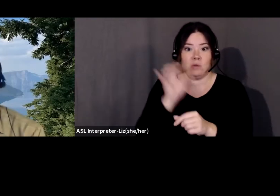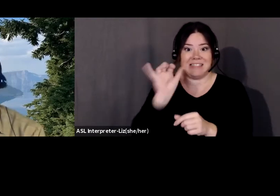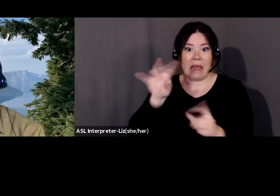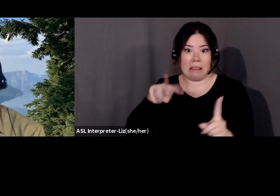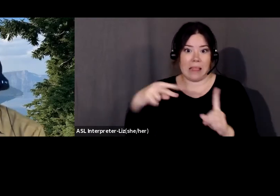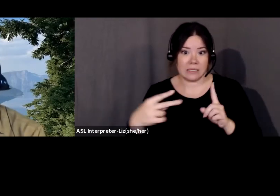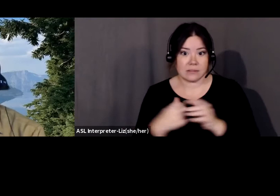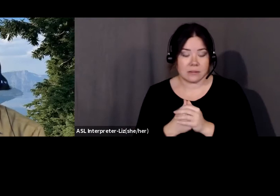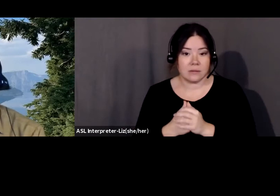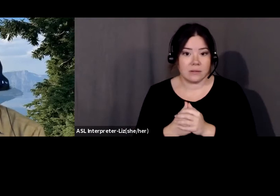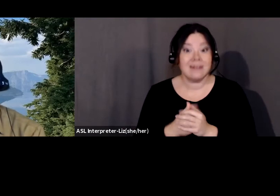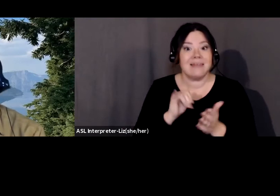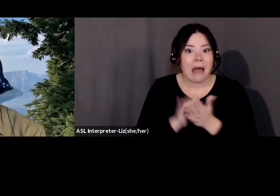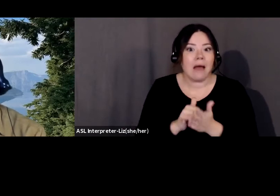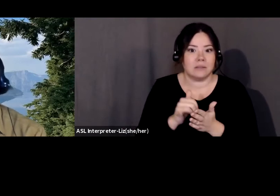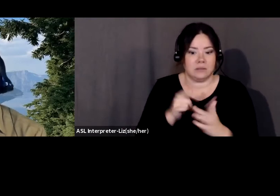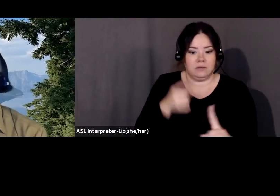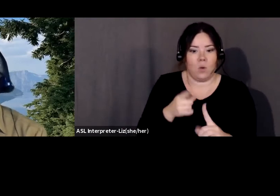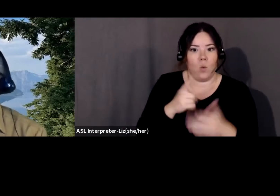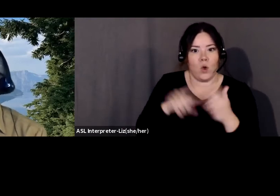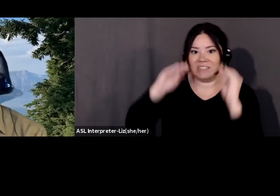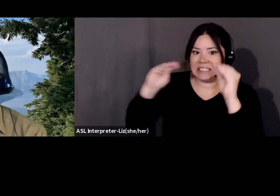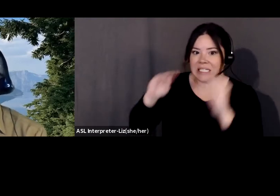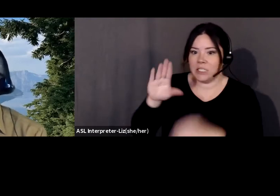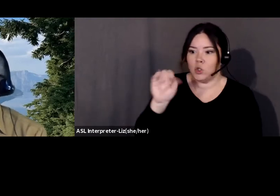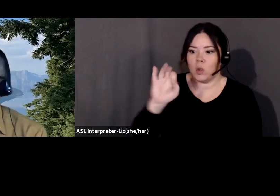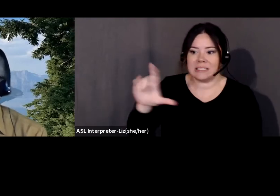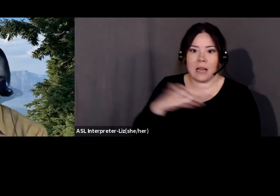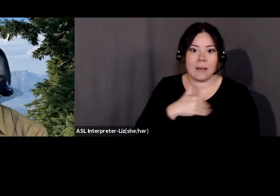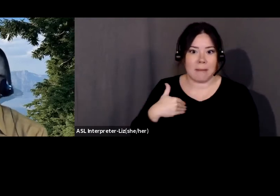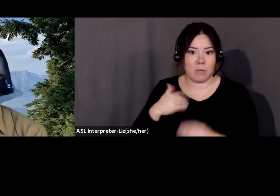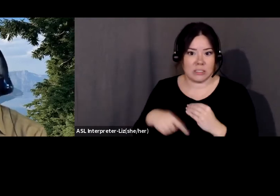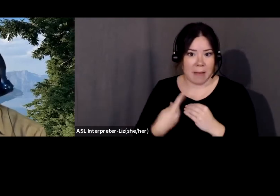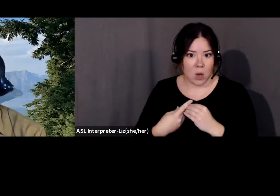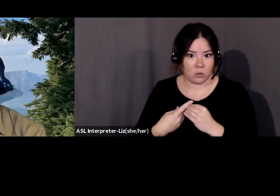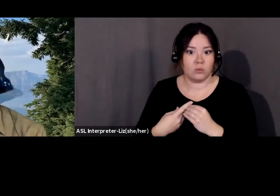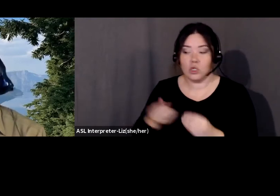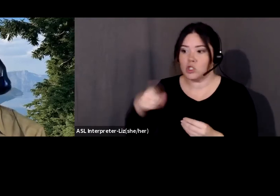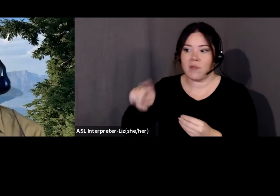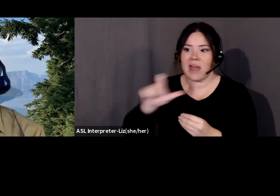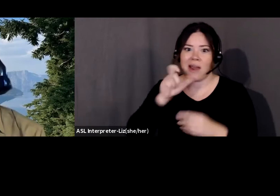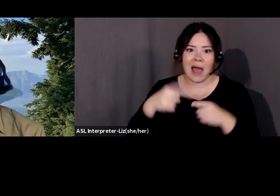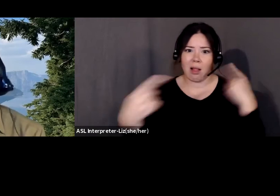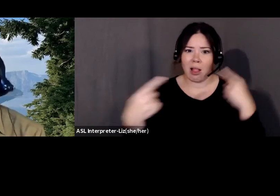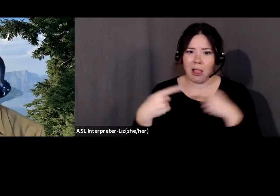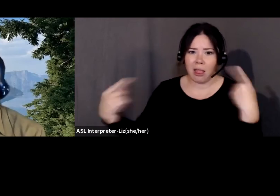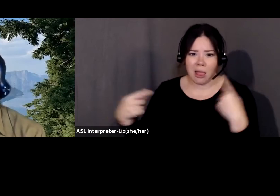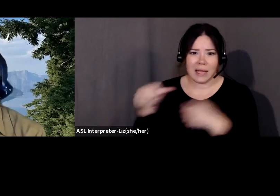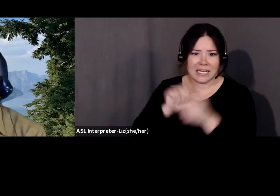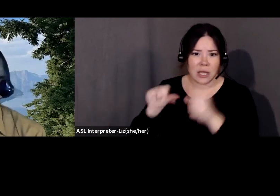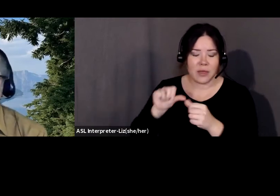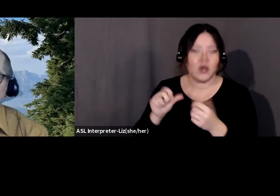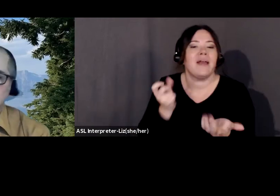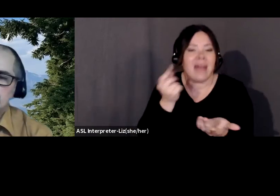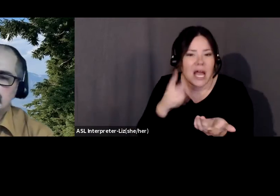you have to educate your SILC members on. So they're not put at odds with each other, so they understand that that challenge is going to